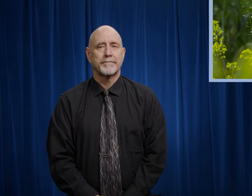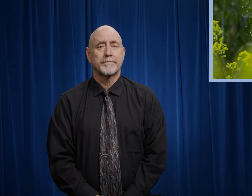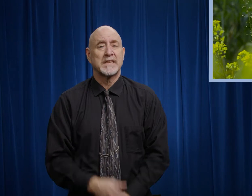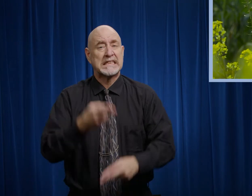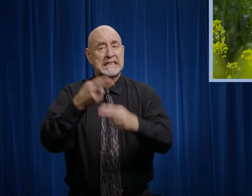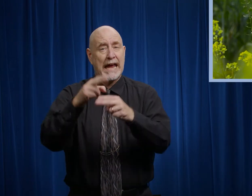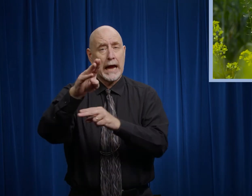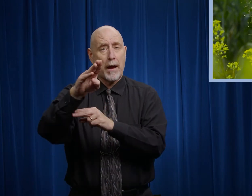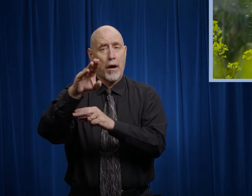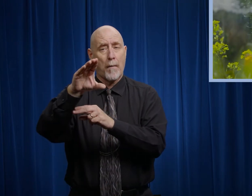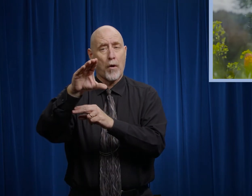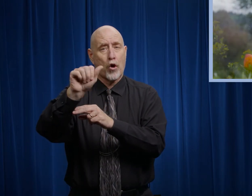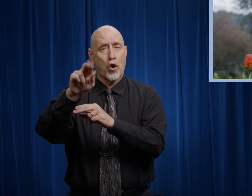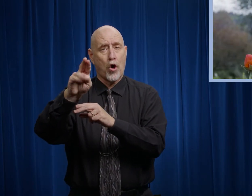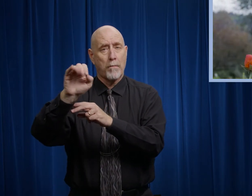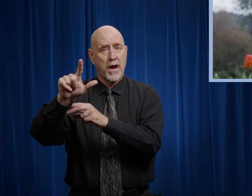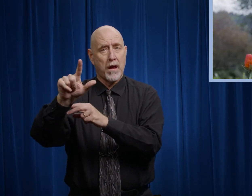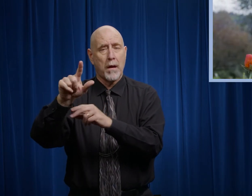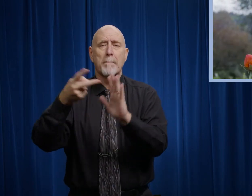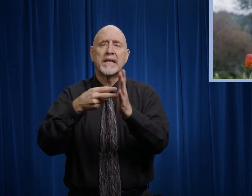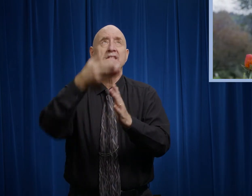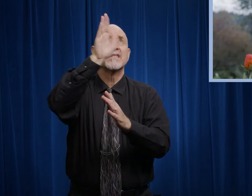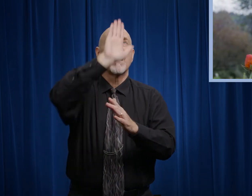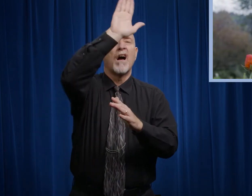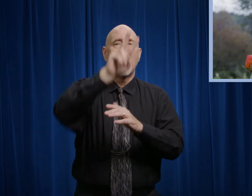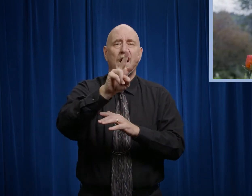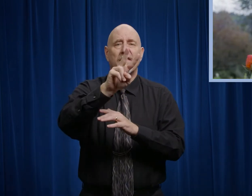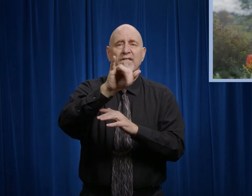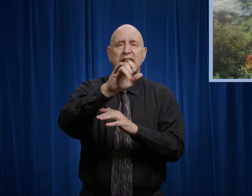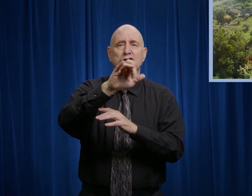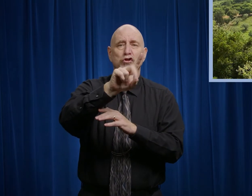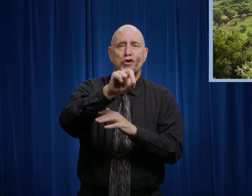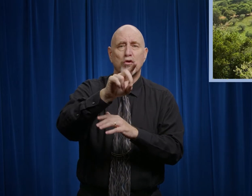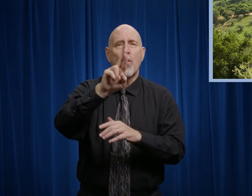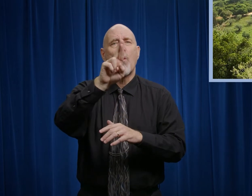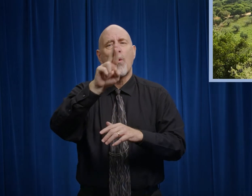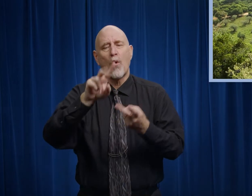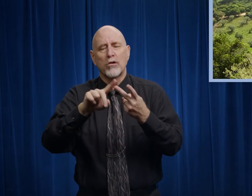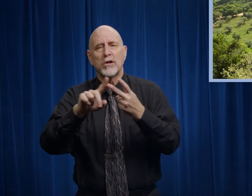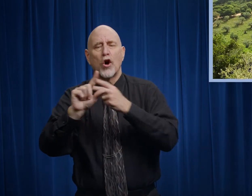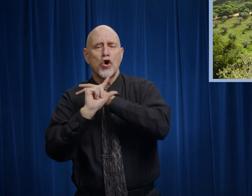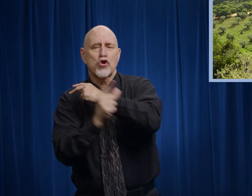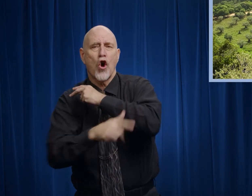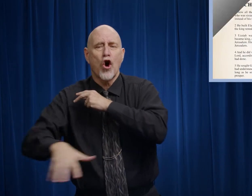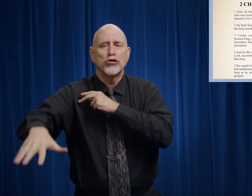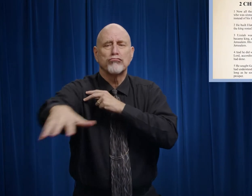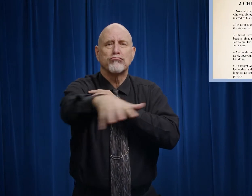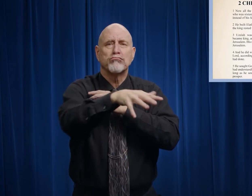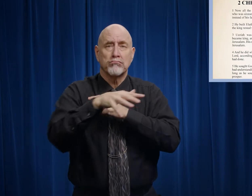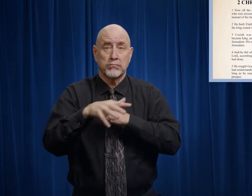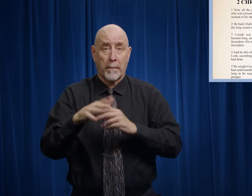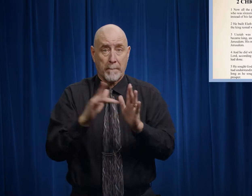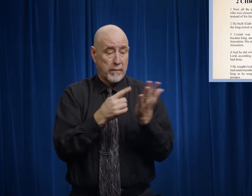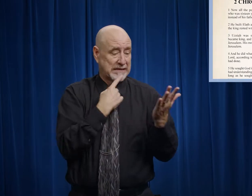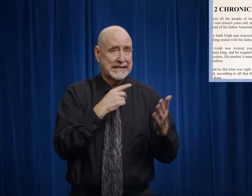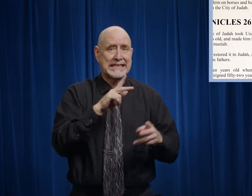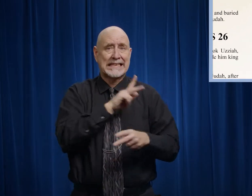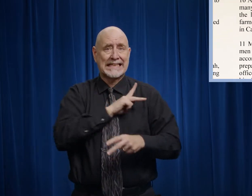The name Carmel means vineyard of God or garden growth. And the Bible tells us that King